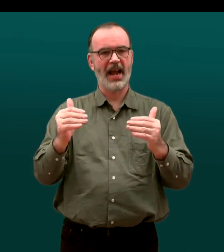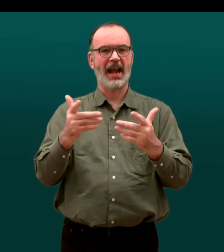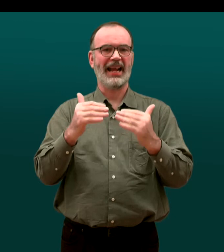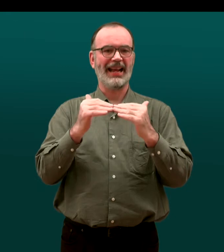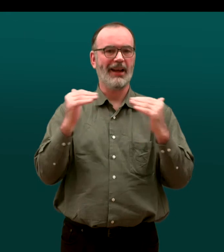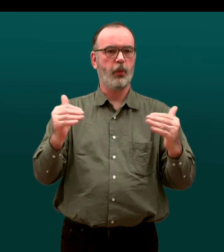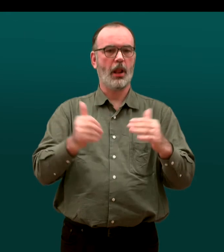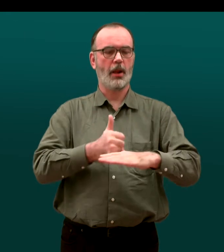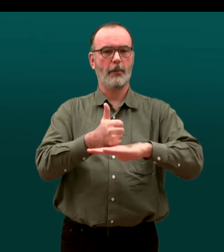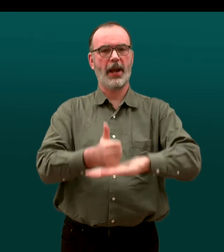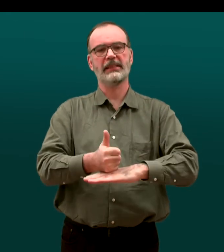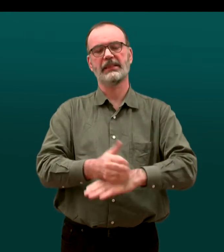on a fair and equal basis.